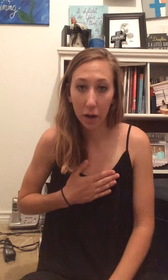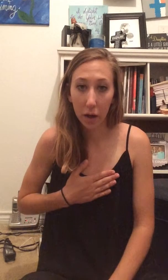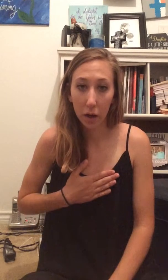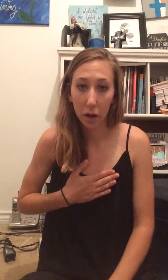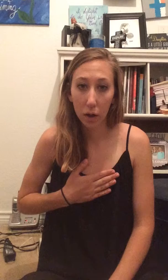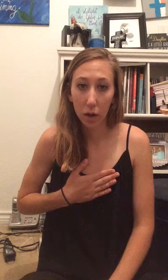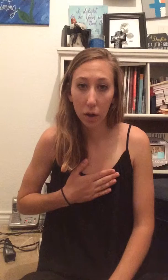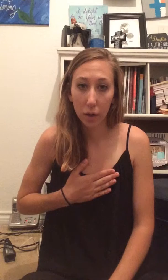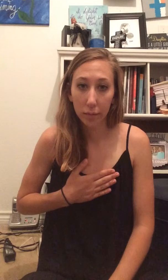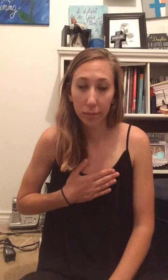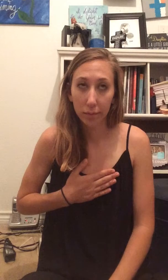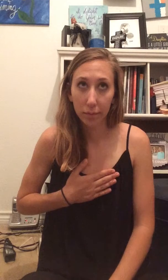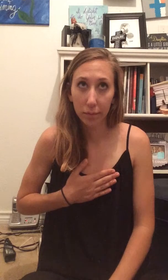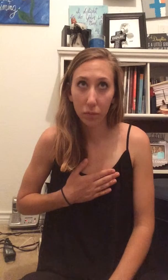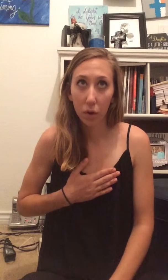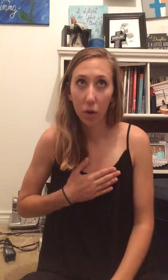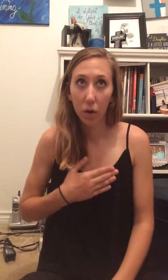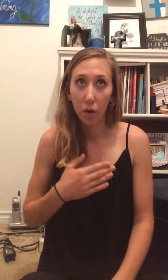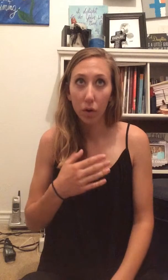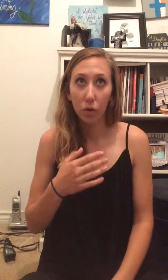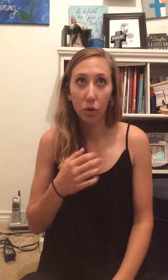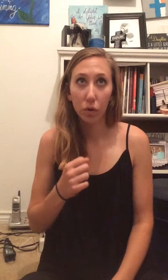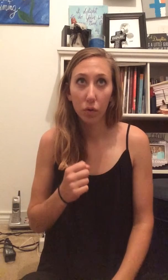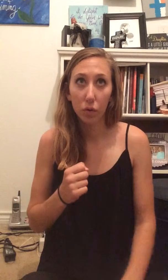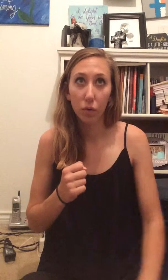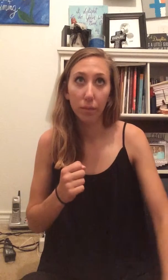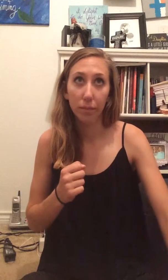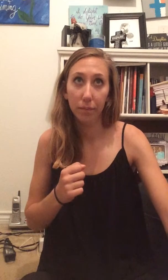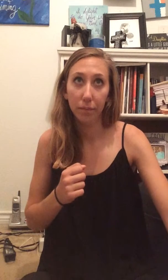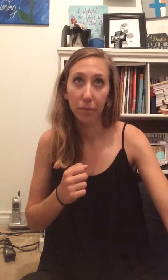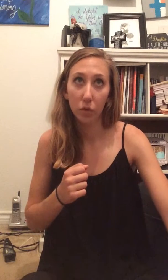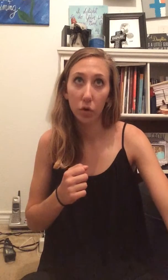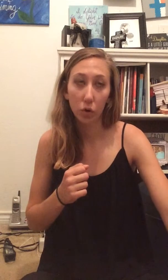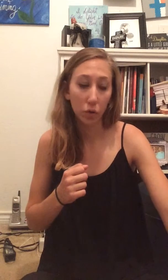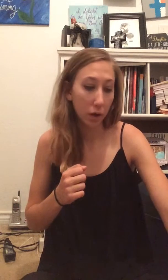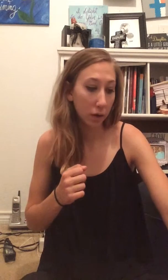trust,